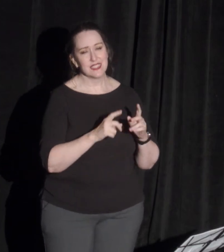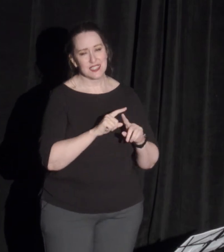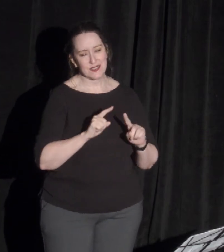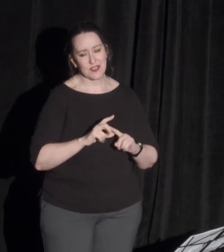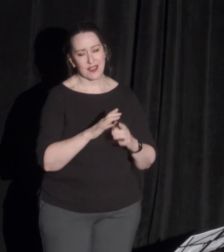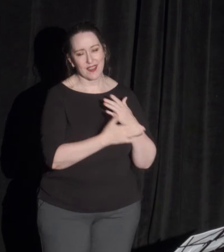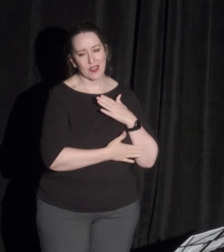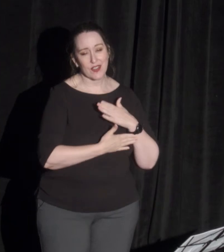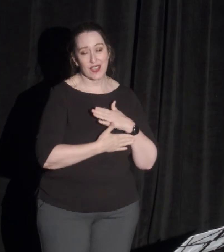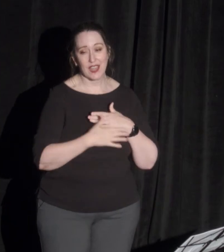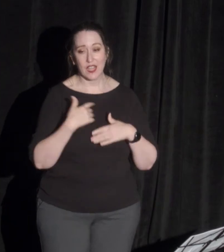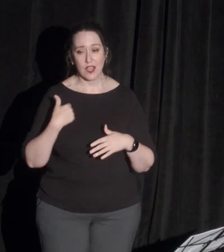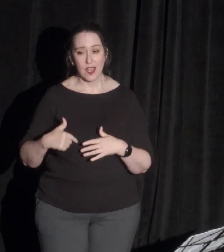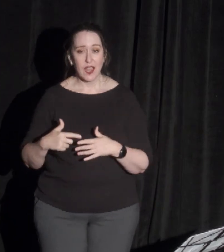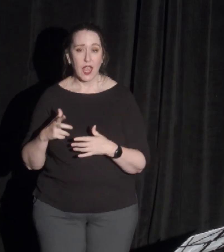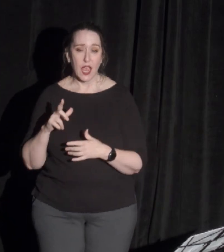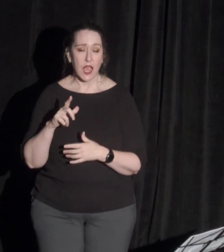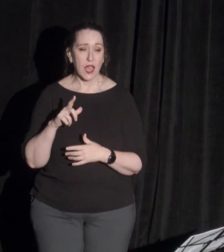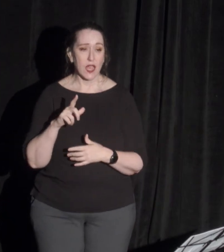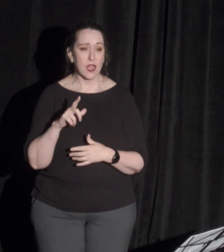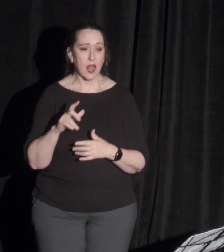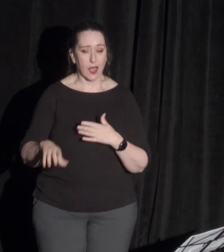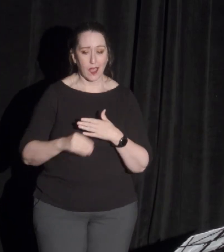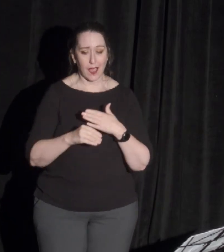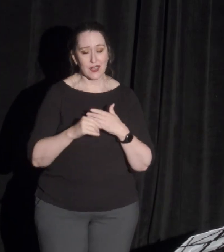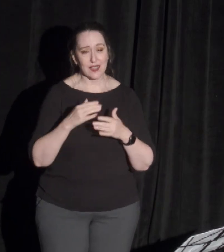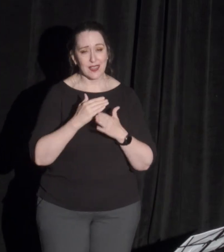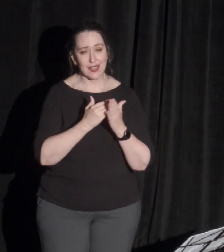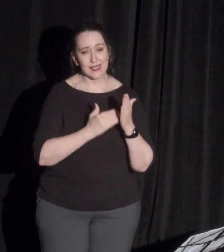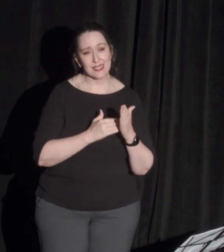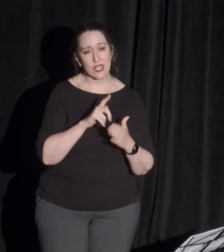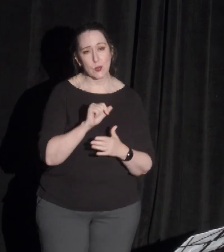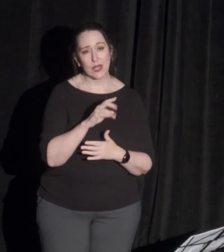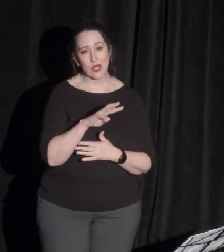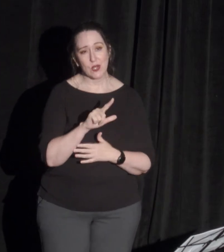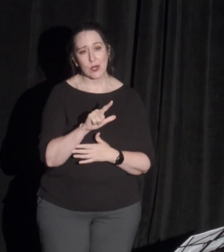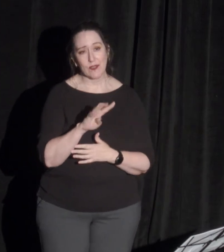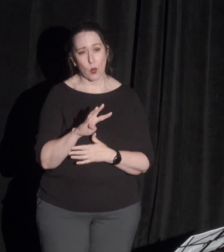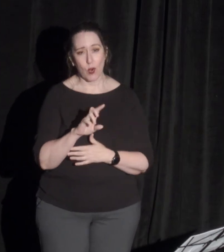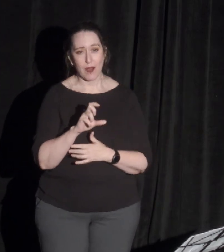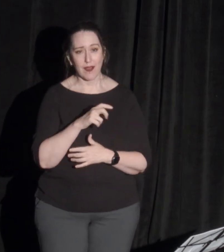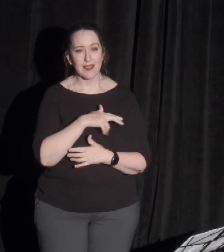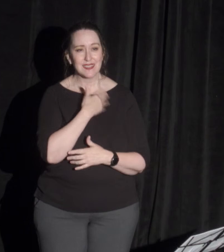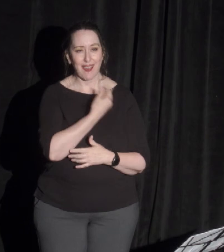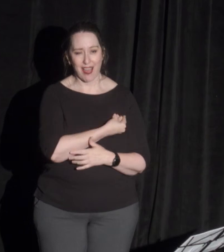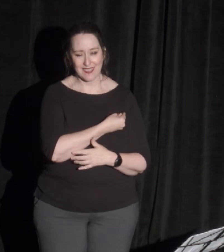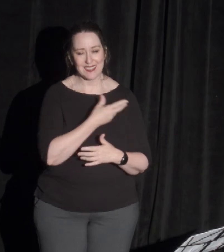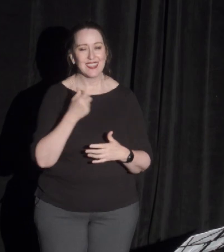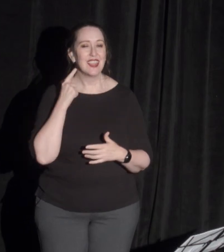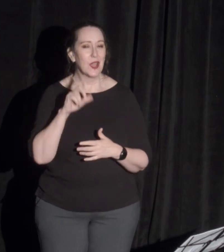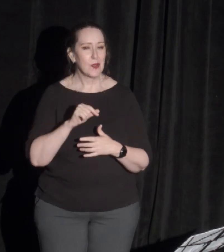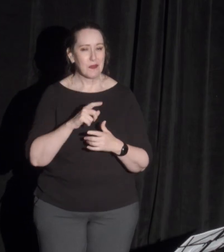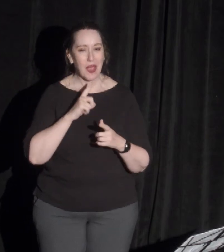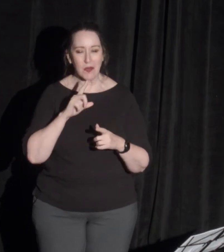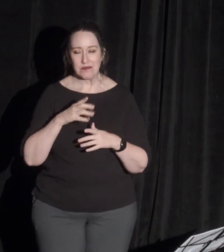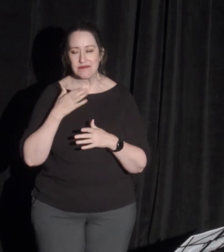China to the list, and in 2024, we are going to Scotland. We also have active Worldcon bids from Uganda,